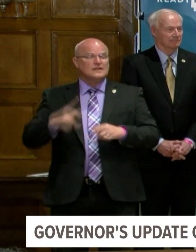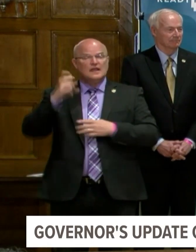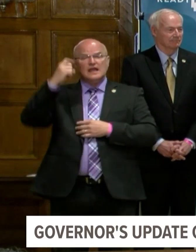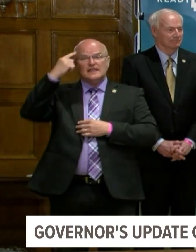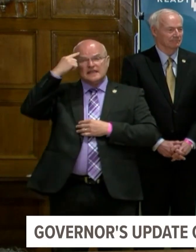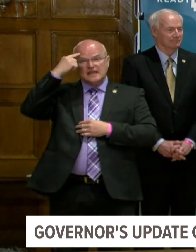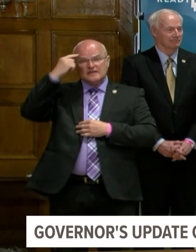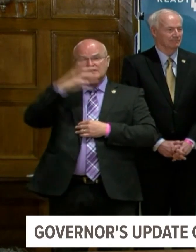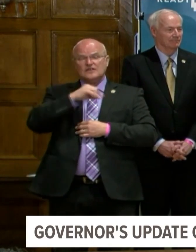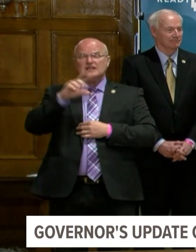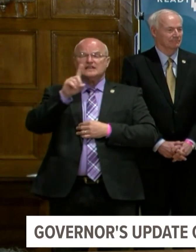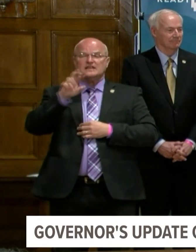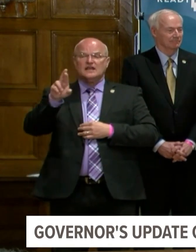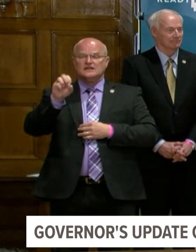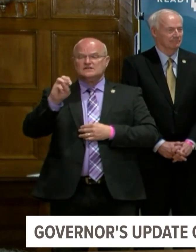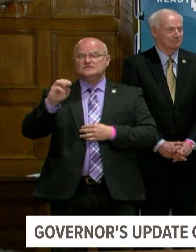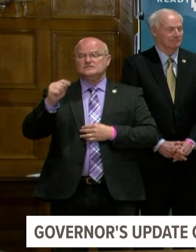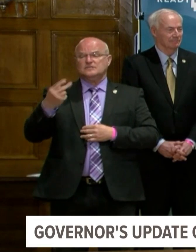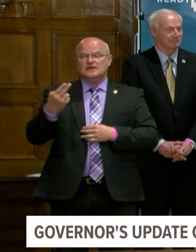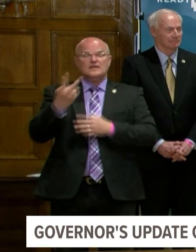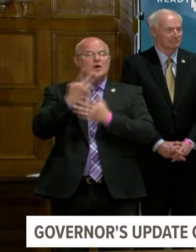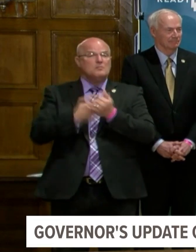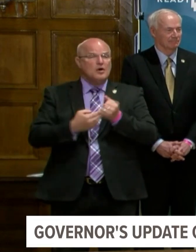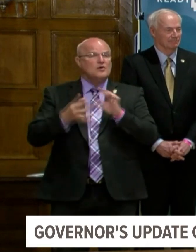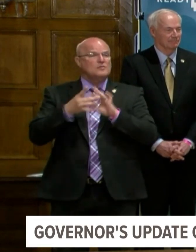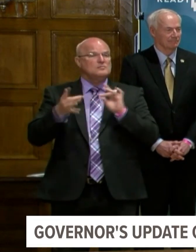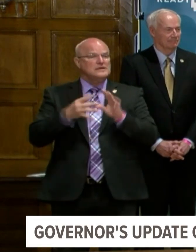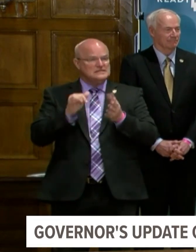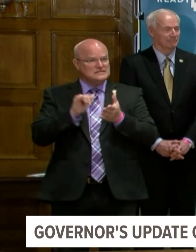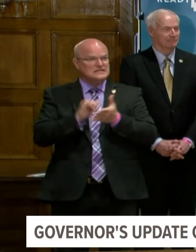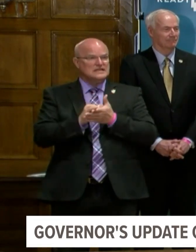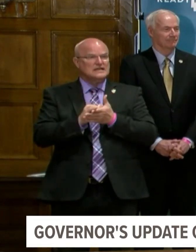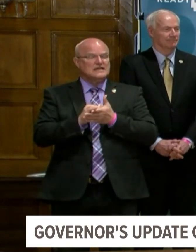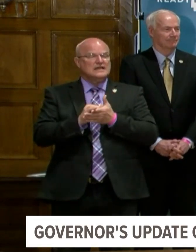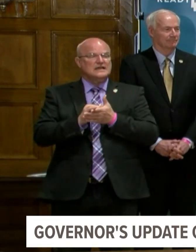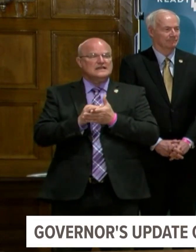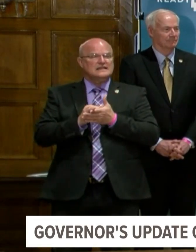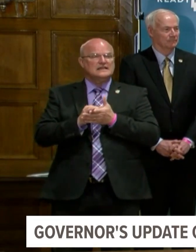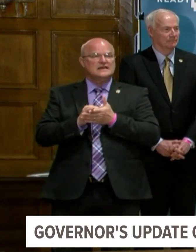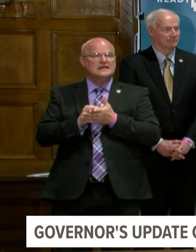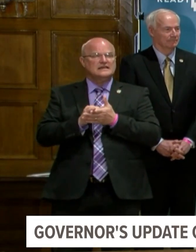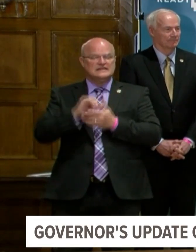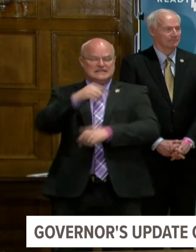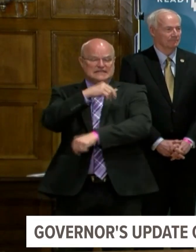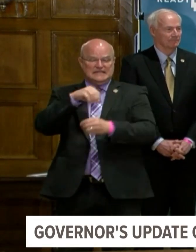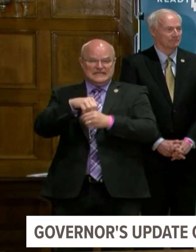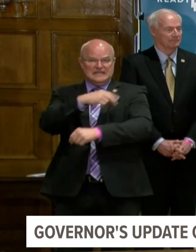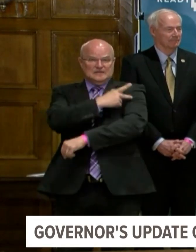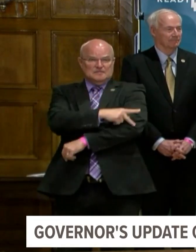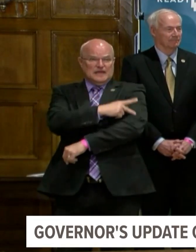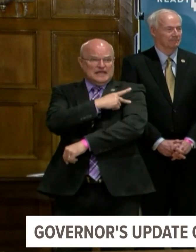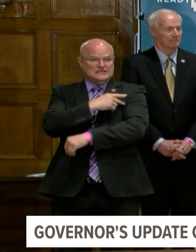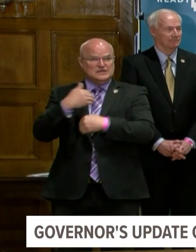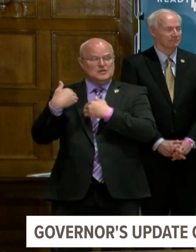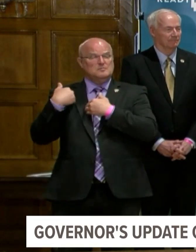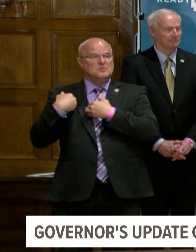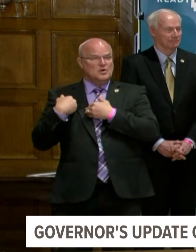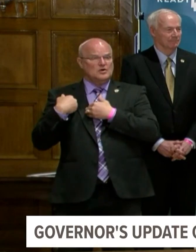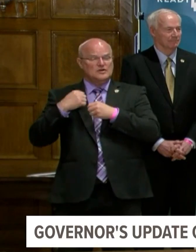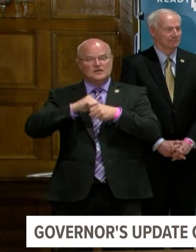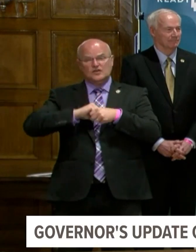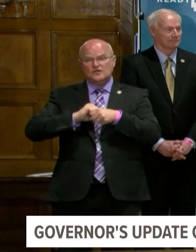Governor Hutchinson and Dr. Smith both mentioned that the inpatient burden